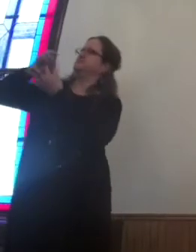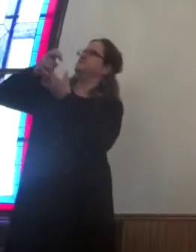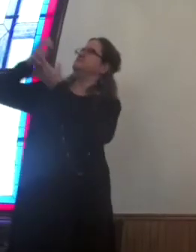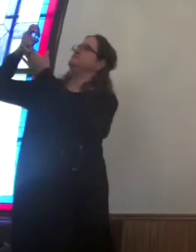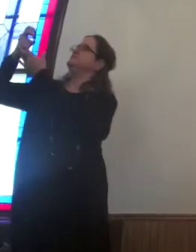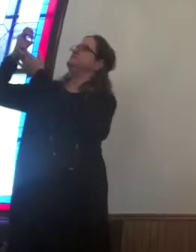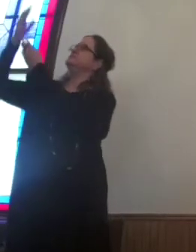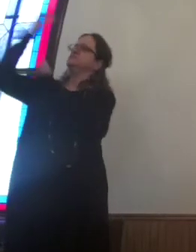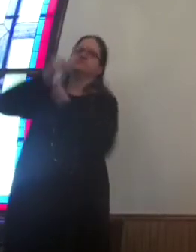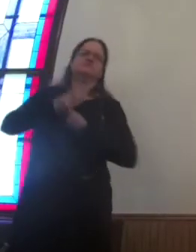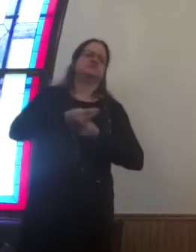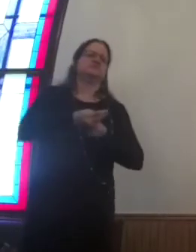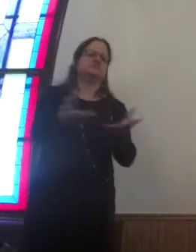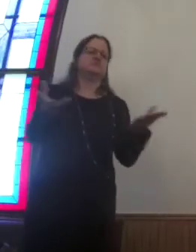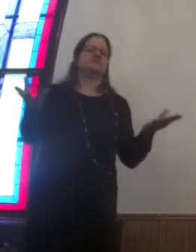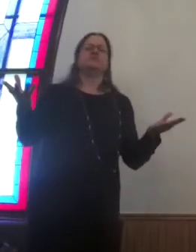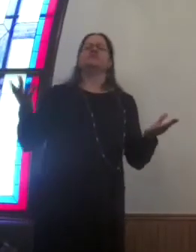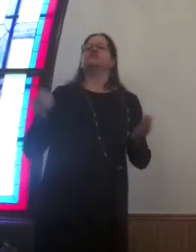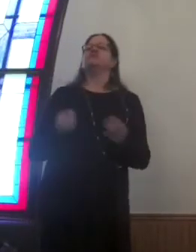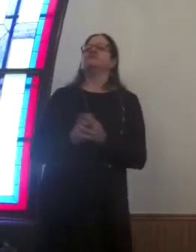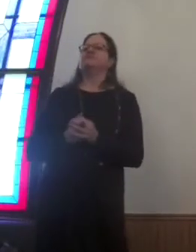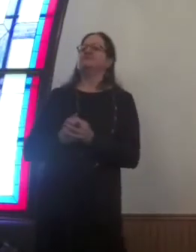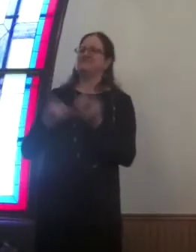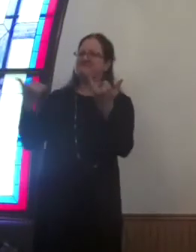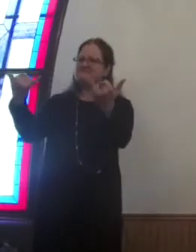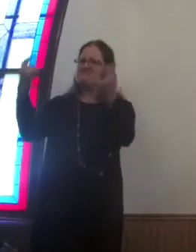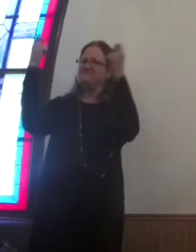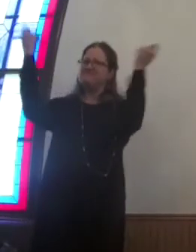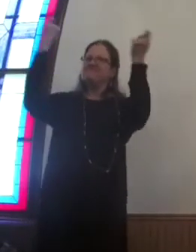with others. So let's celebrate.